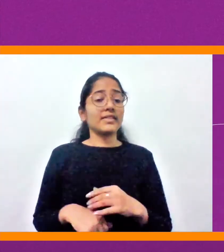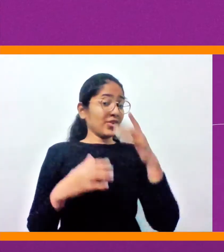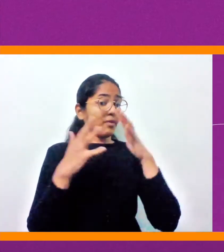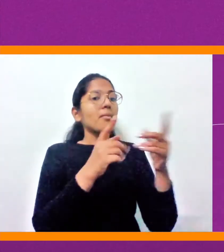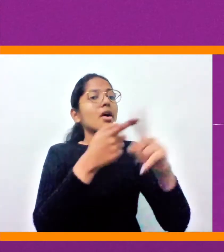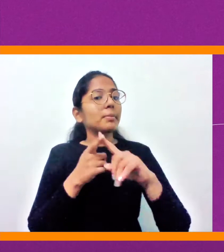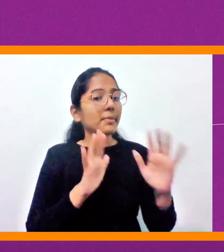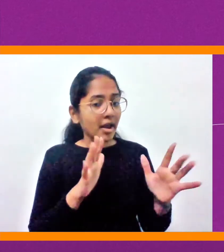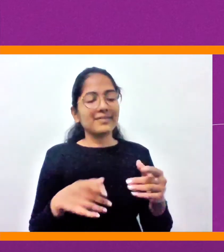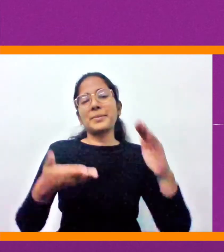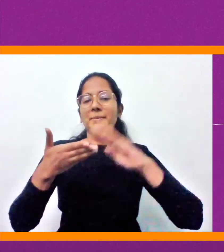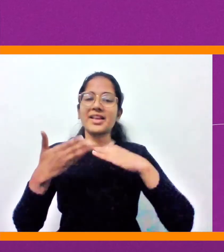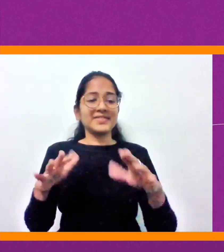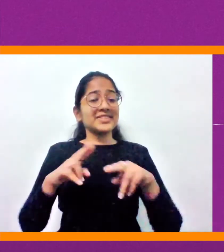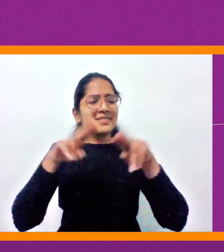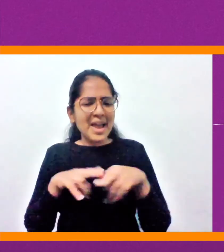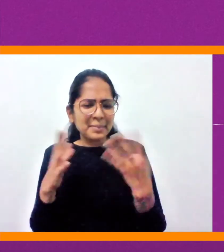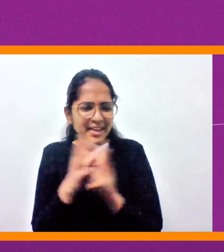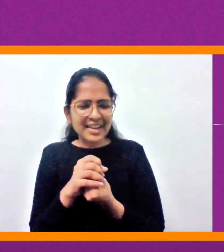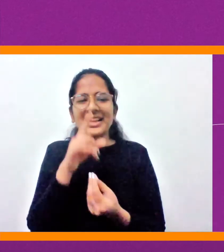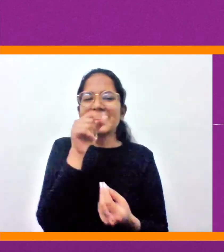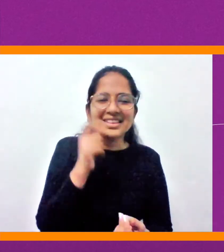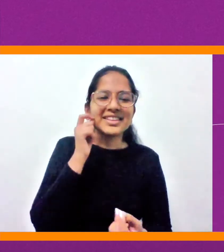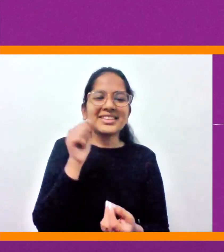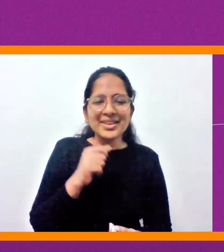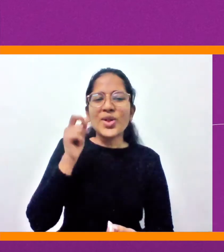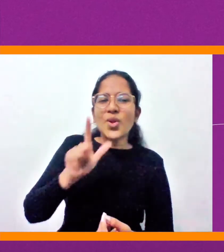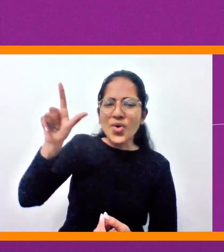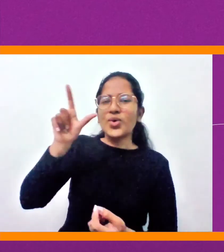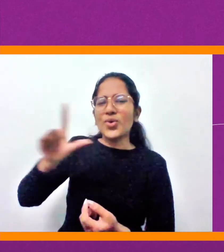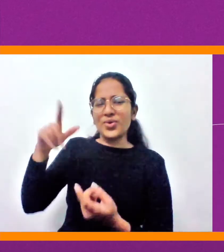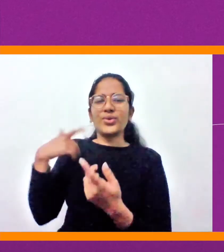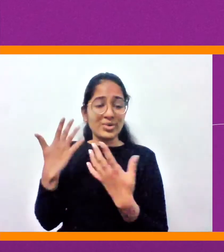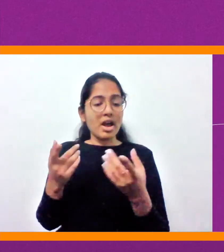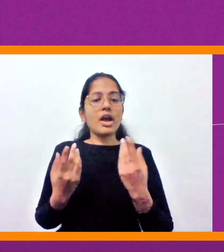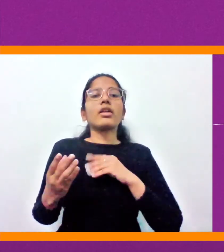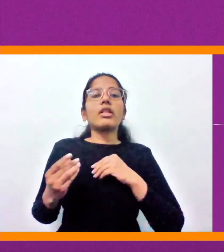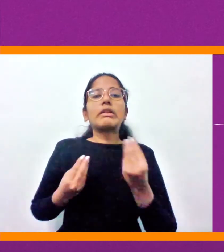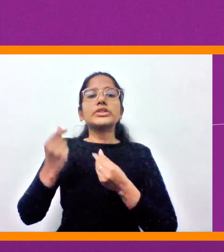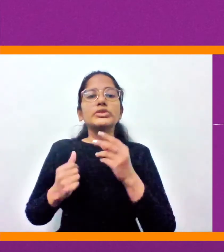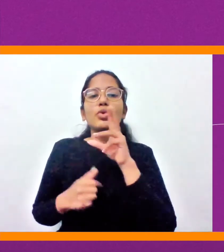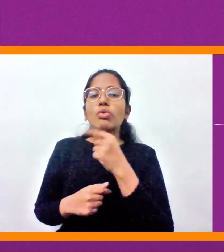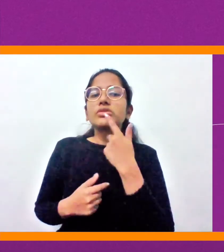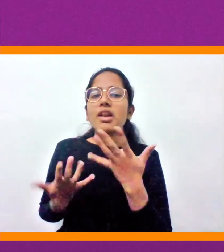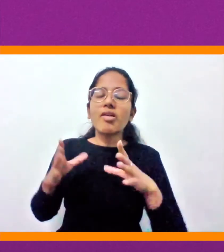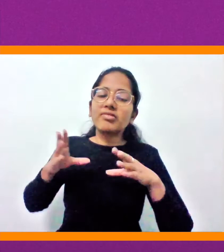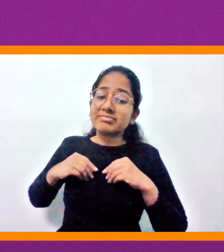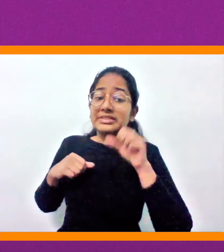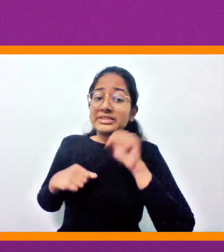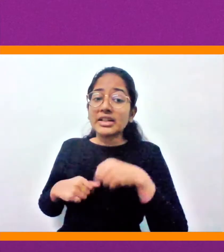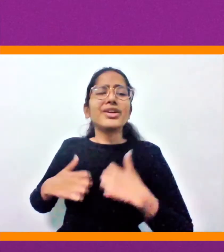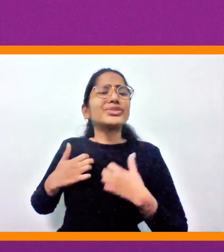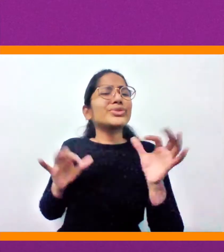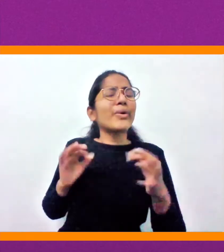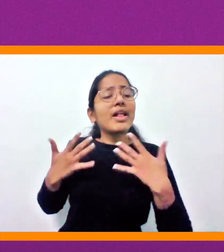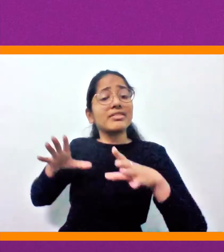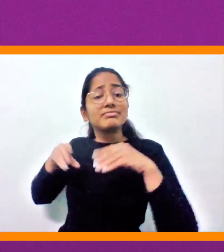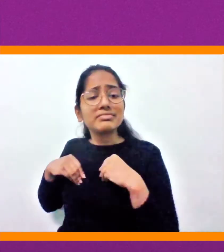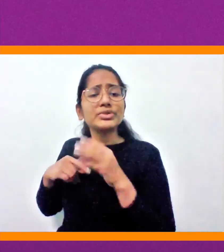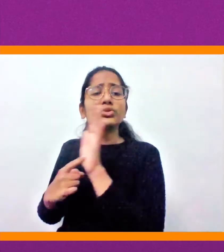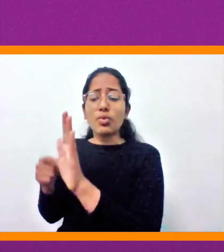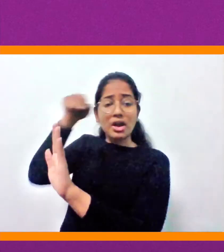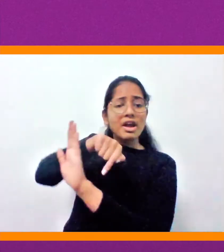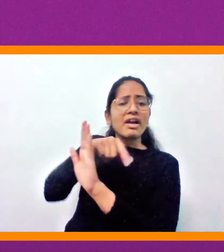possess complete capacity, freedom, and information to agree unequivocally to sex. Non-consensual sex